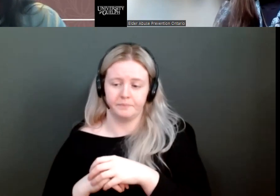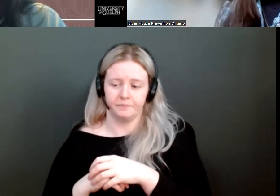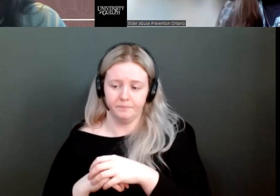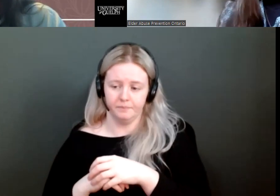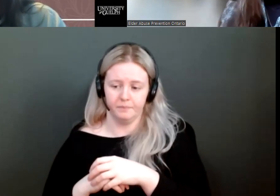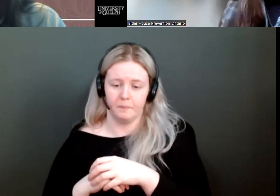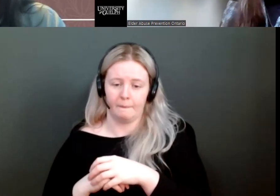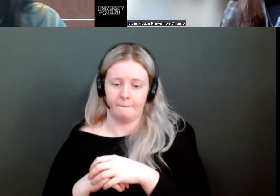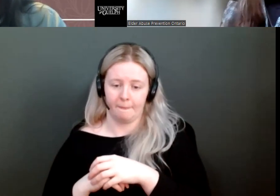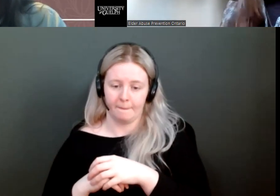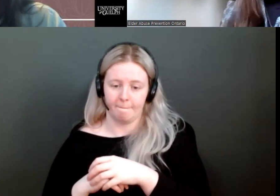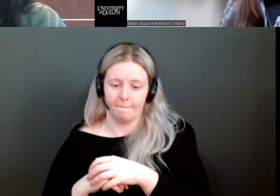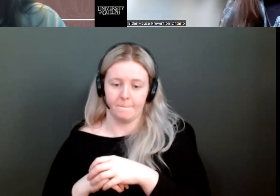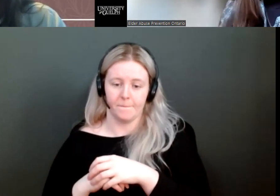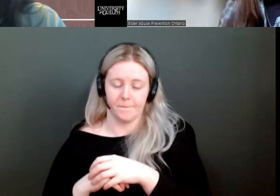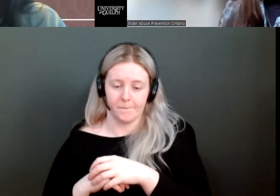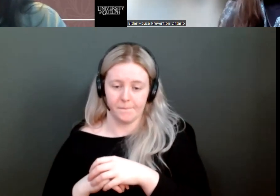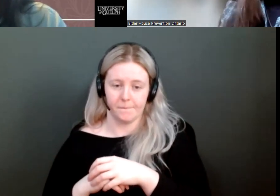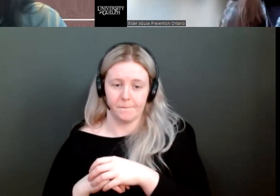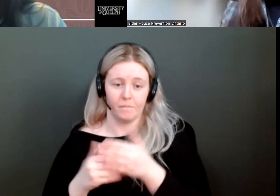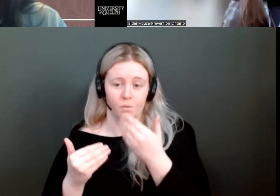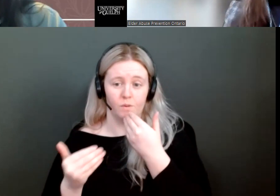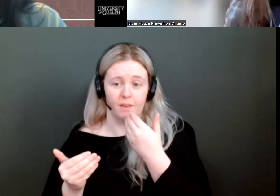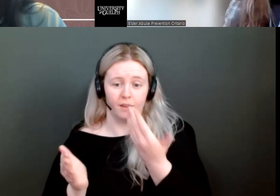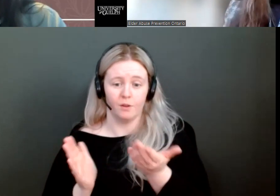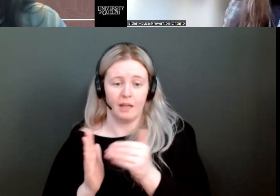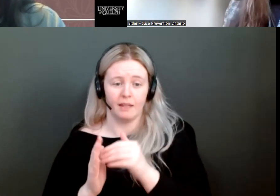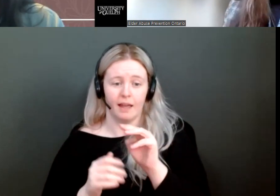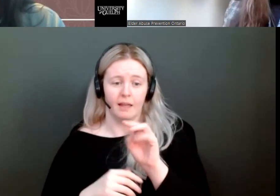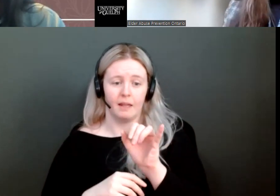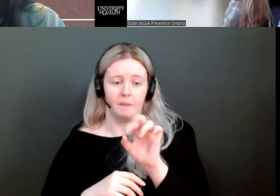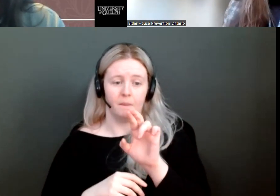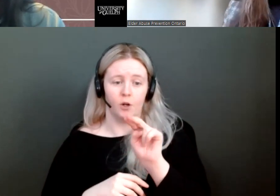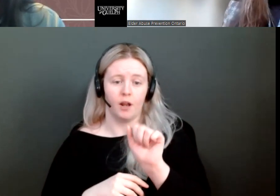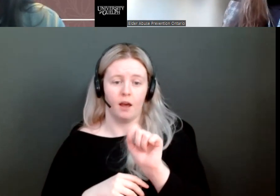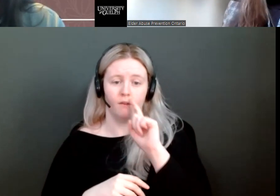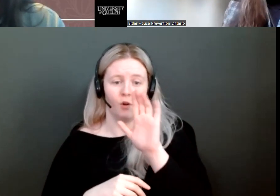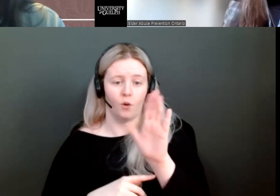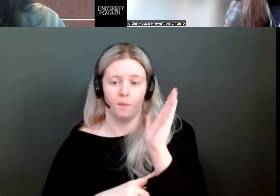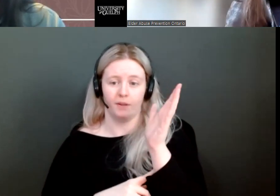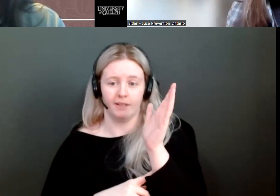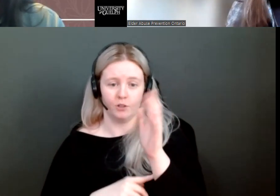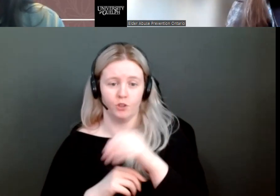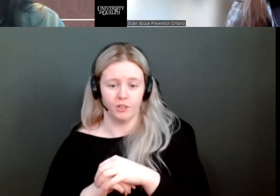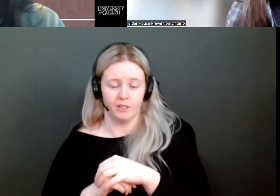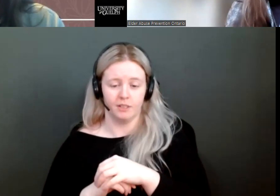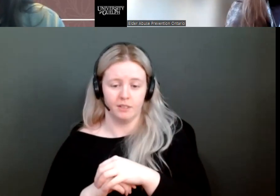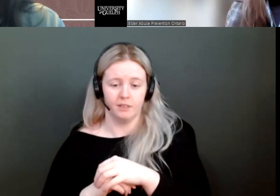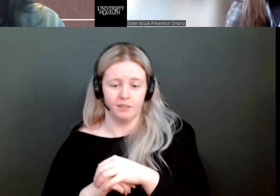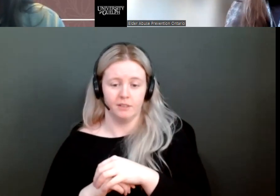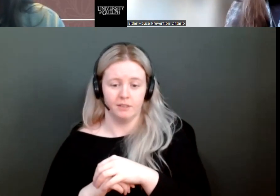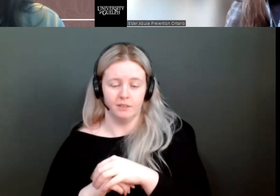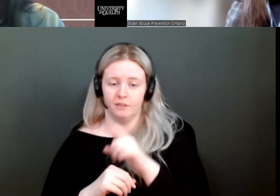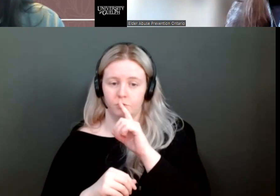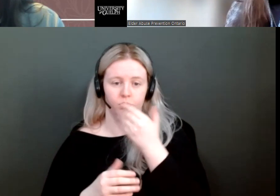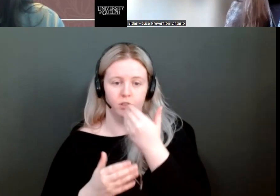as well. So thank you so much again, Myrna, for your keynote presentation, and sort of sets the stage for today